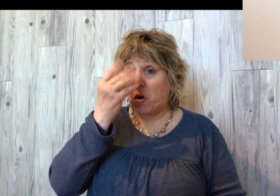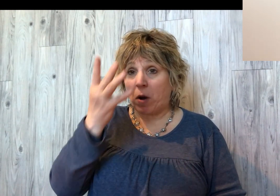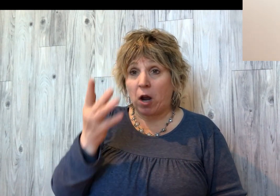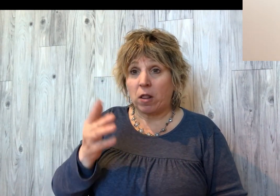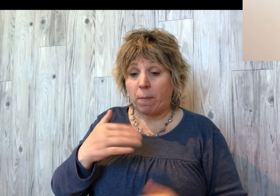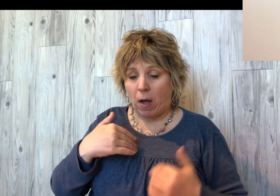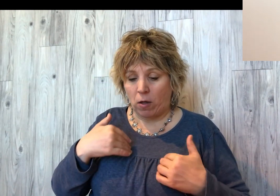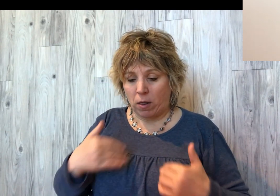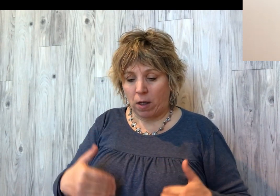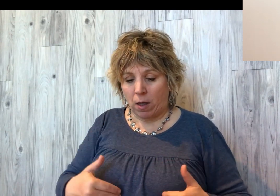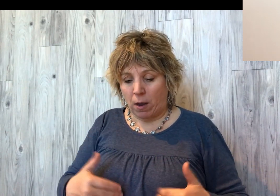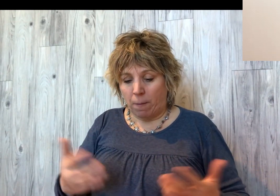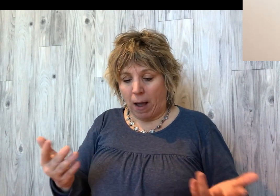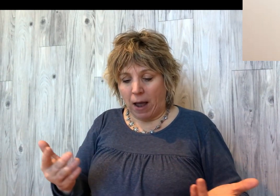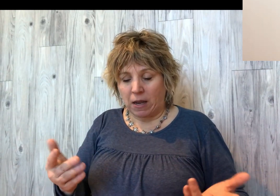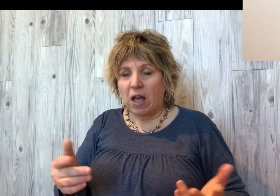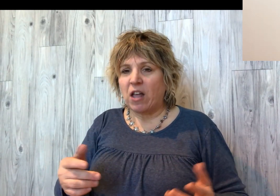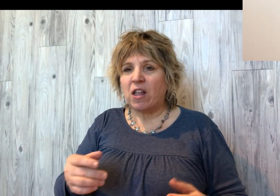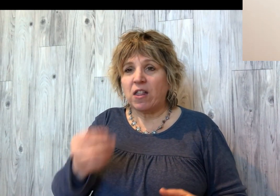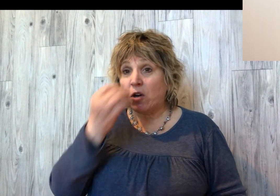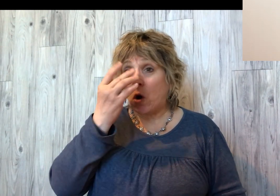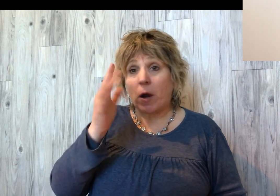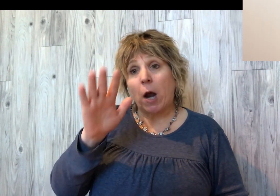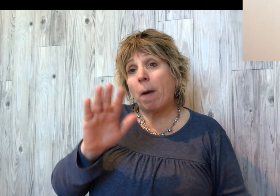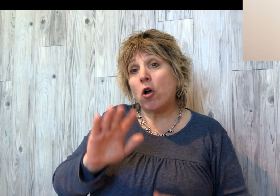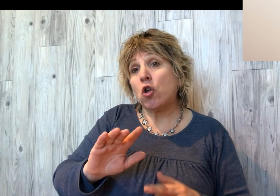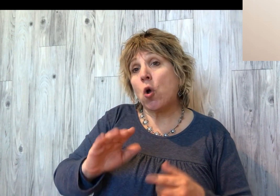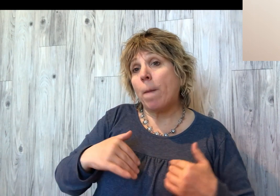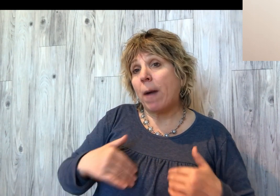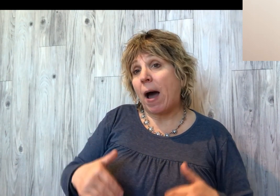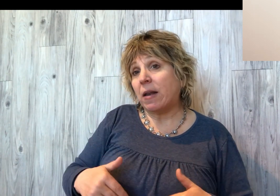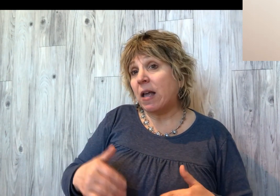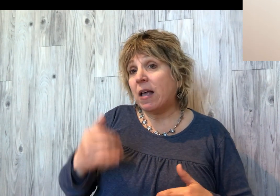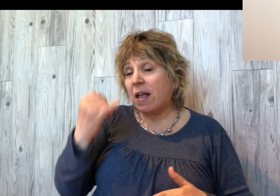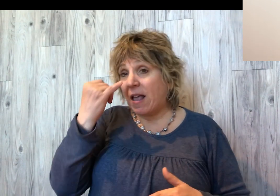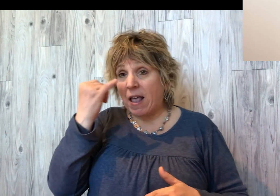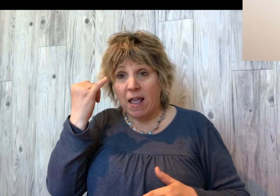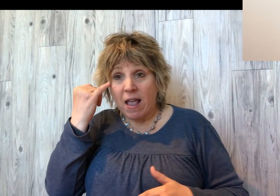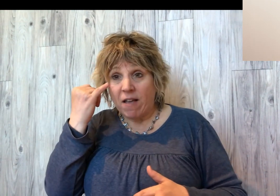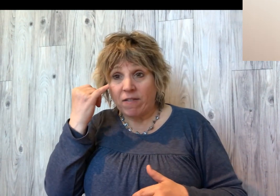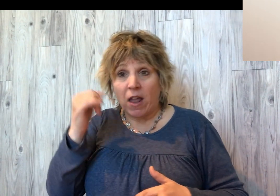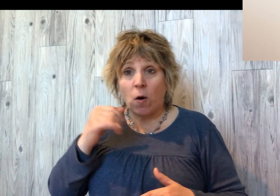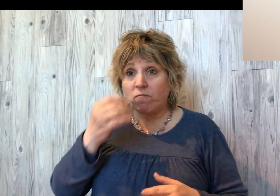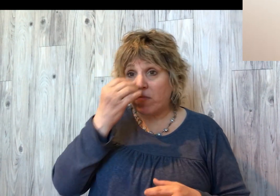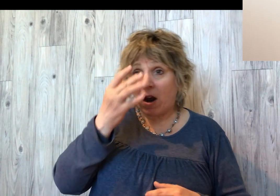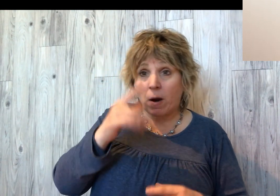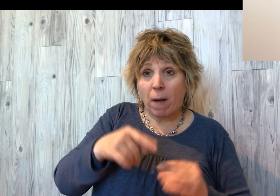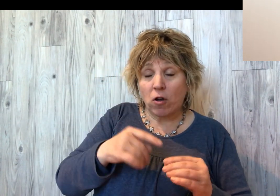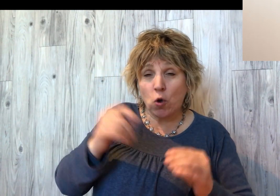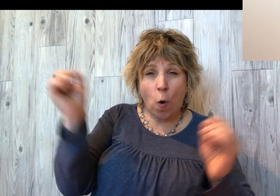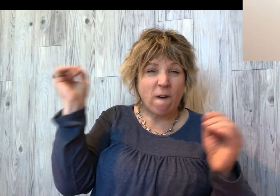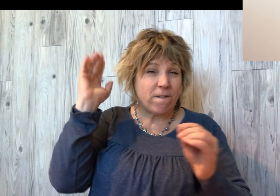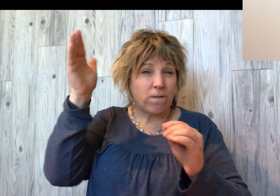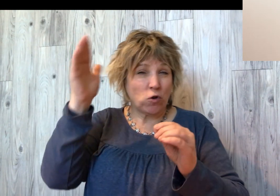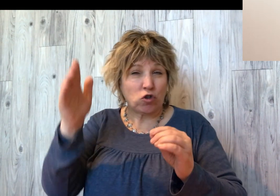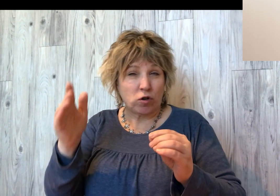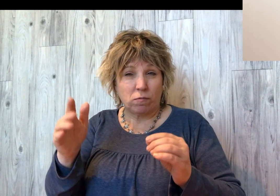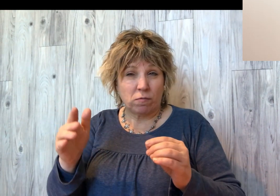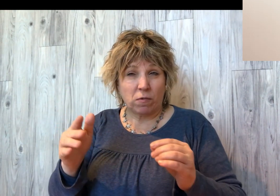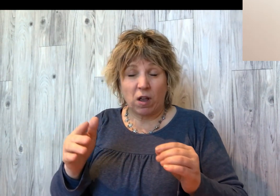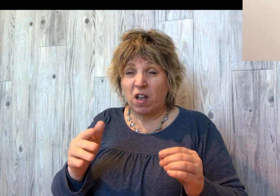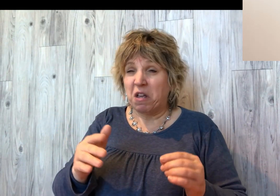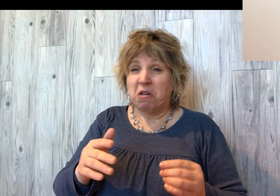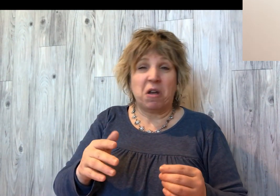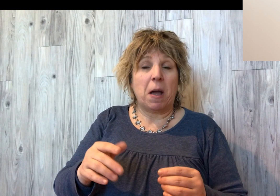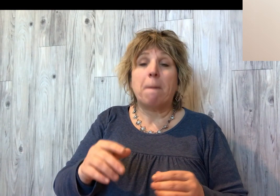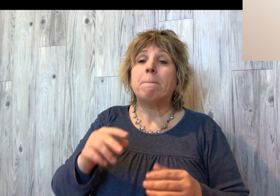don't care about their body, they're not gonna give a rip about your body. If they don't care about their future hopes and dreams and vision, if they don't